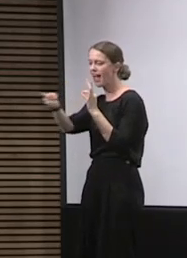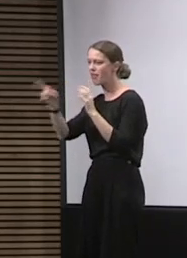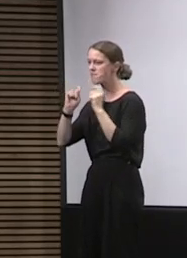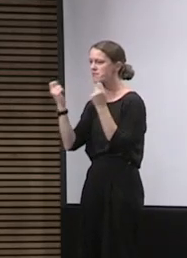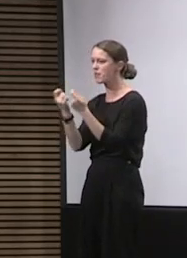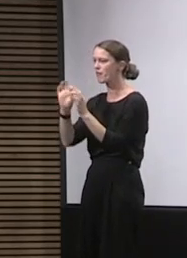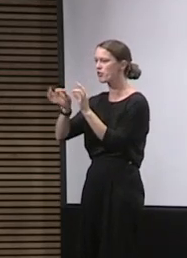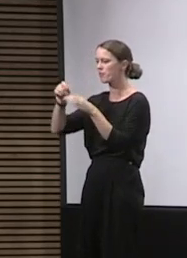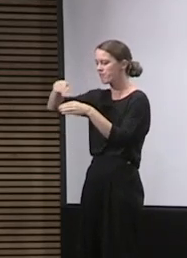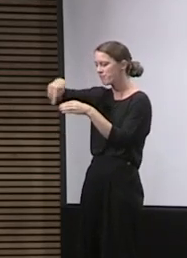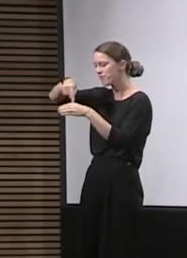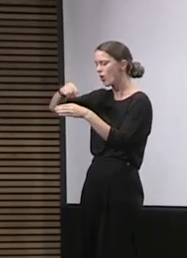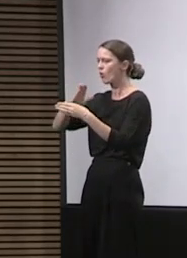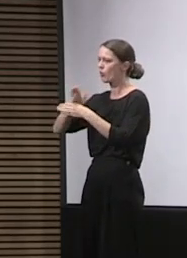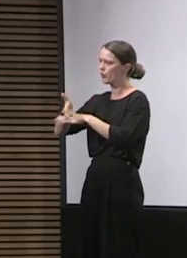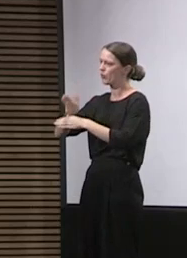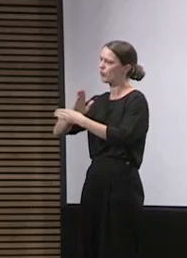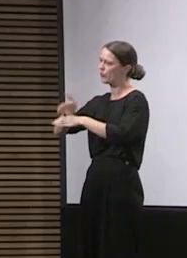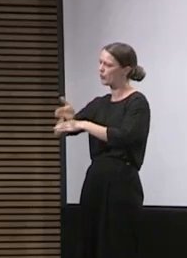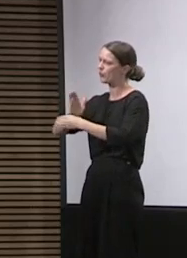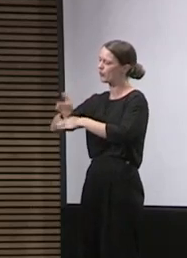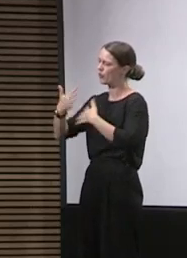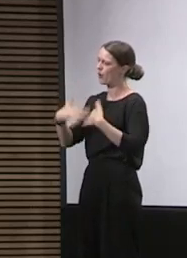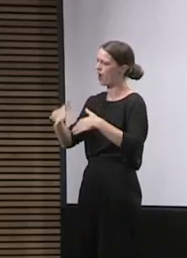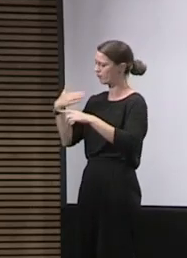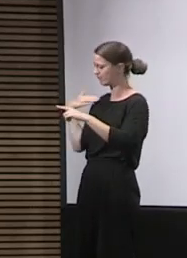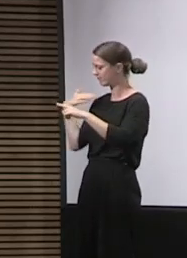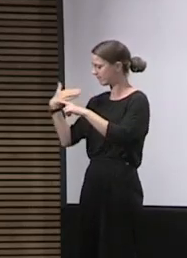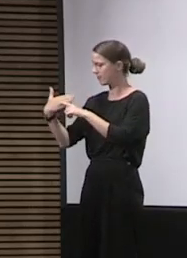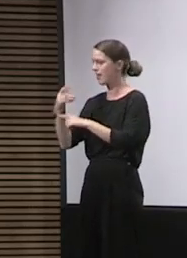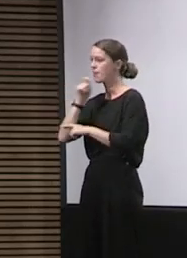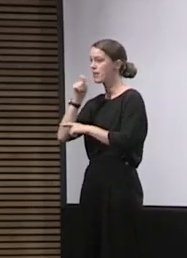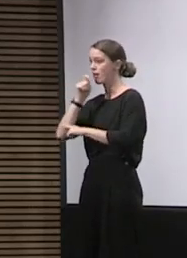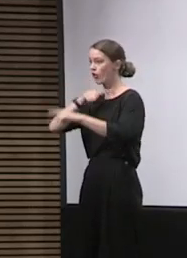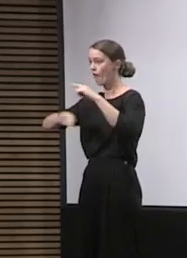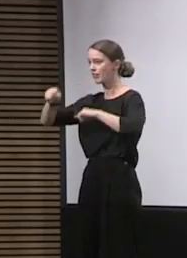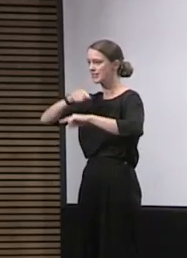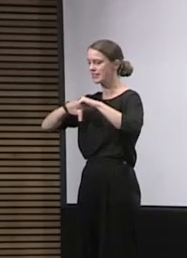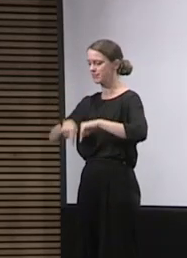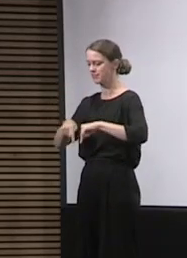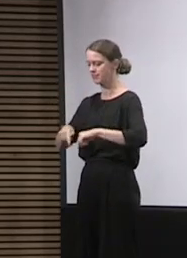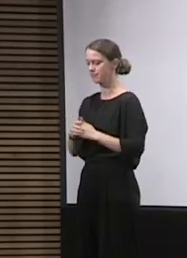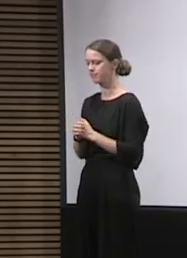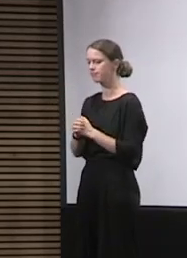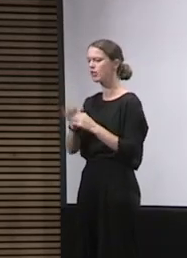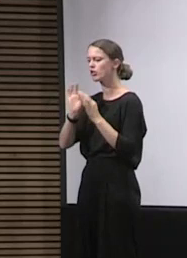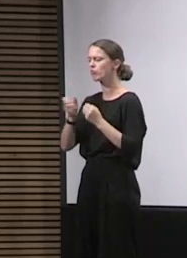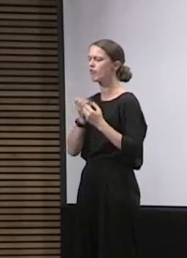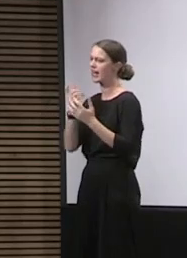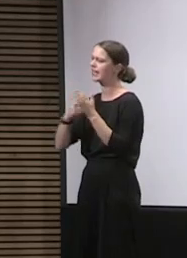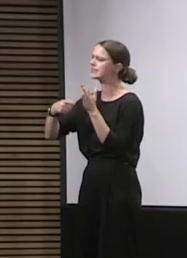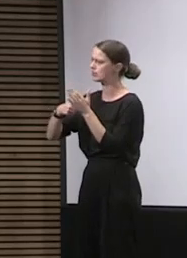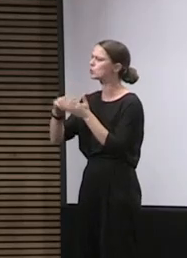language interpreters that have been working so hard in recent weeks at these media conferences. They are providing an essential